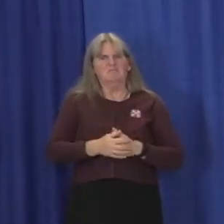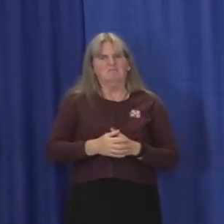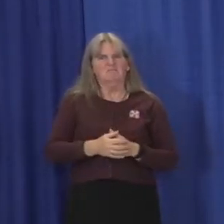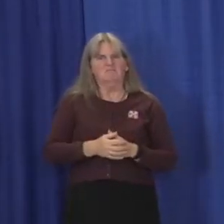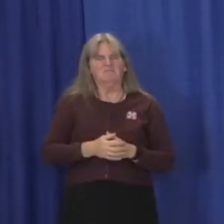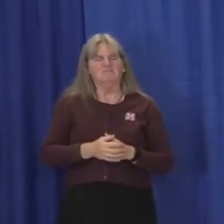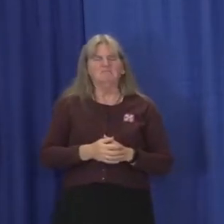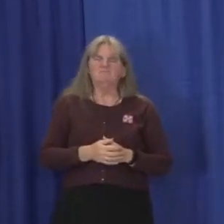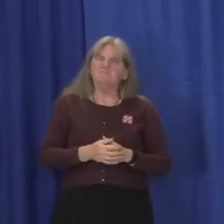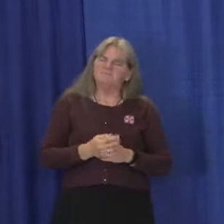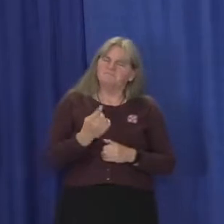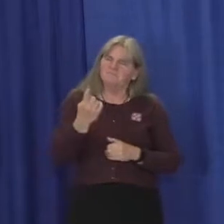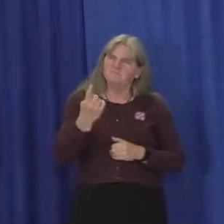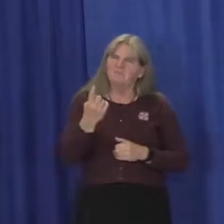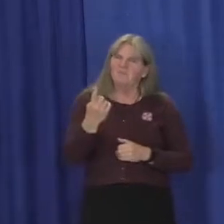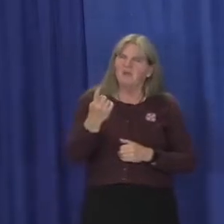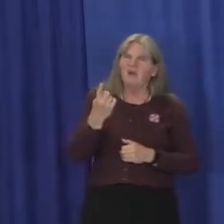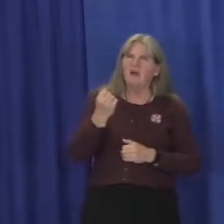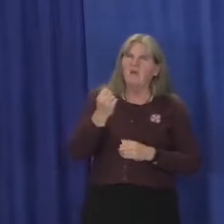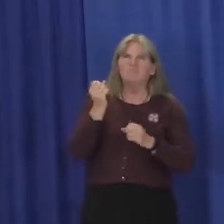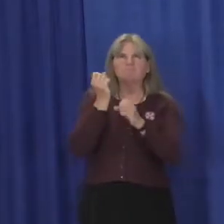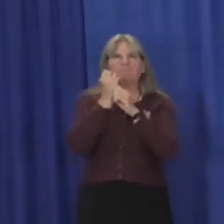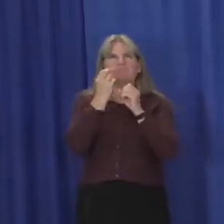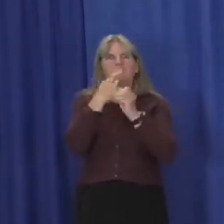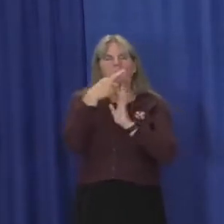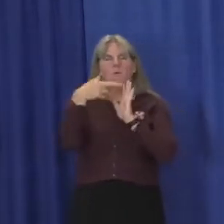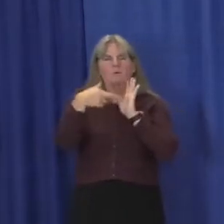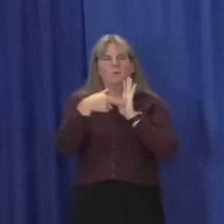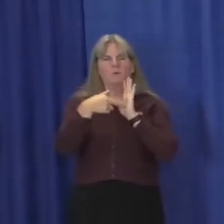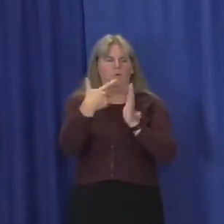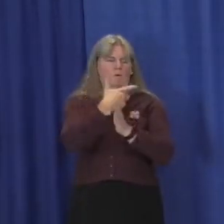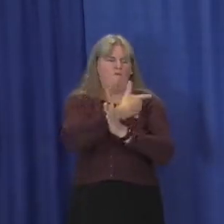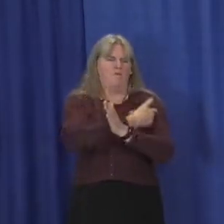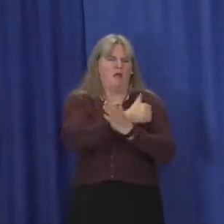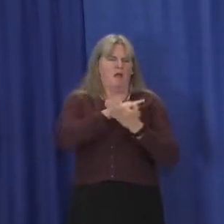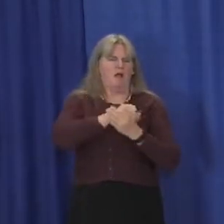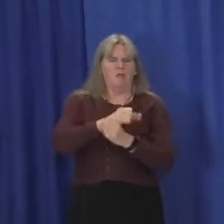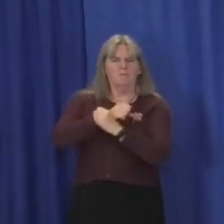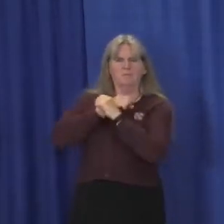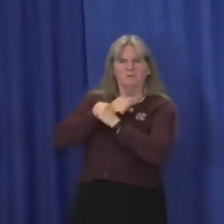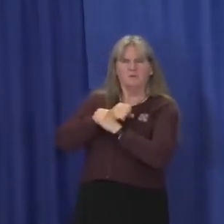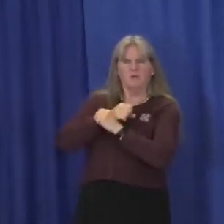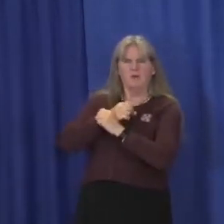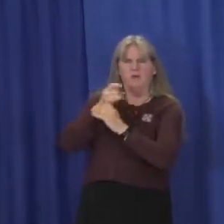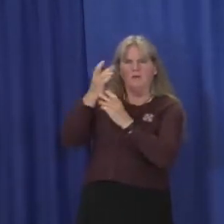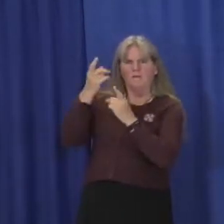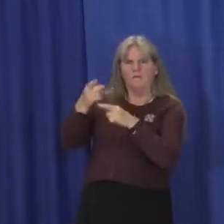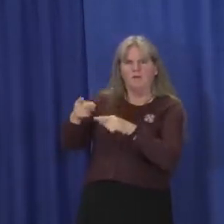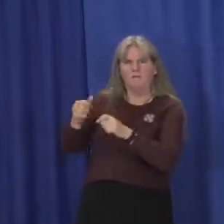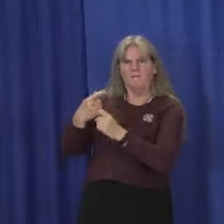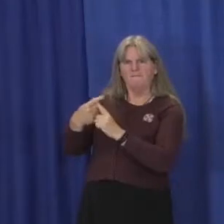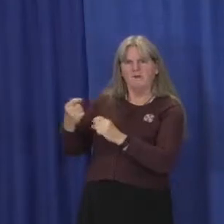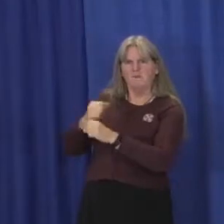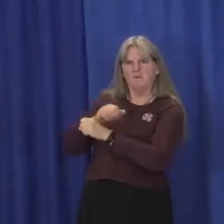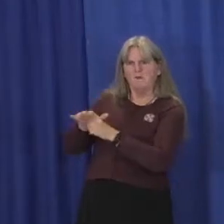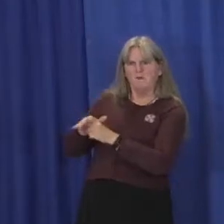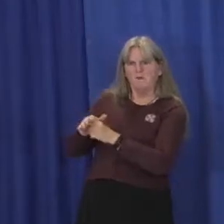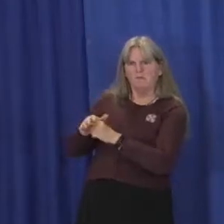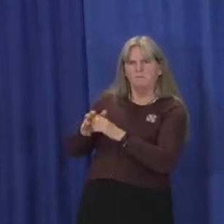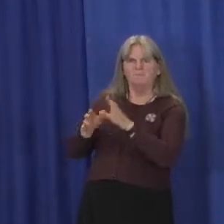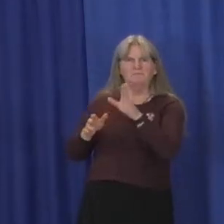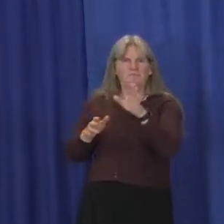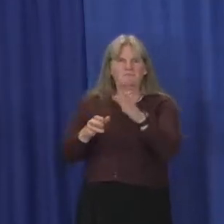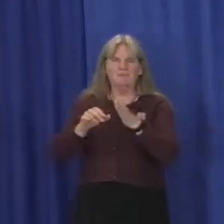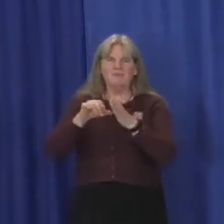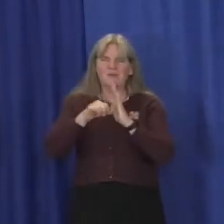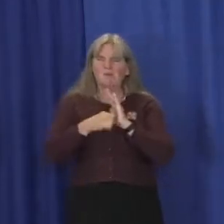I want to provide a sense of the role of vaccination in protecting us from the worst outcomes, and to emphasize that